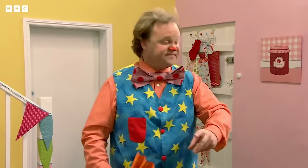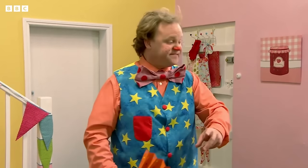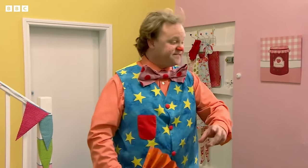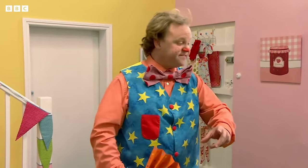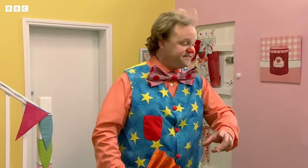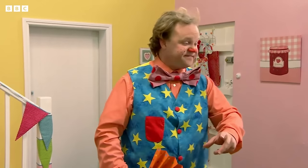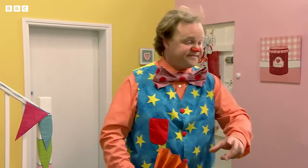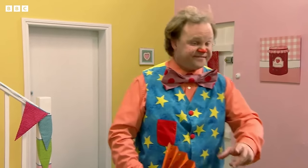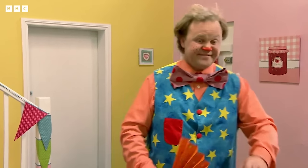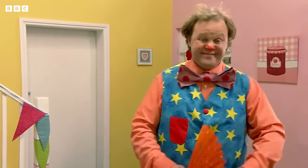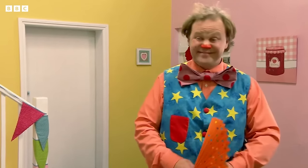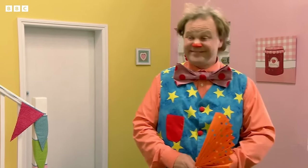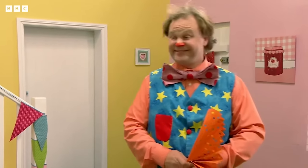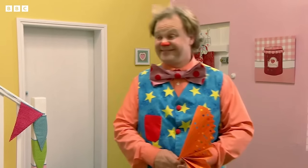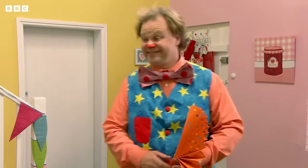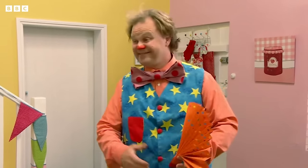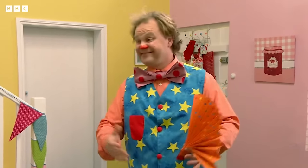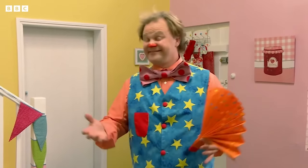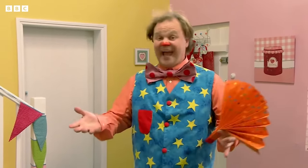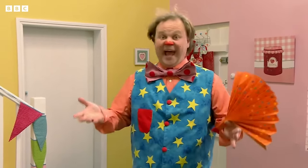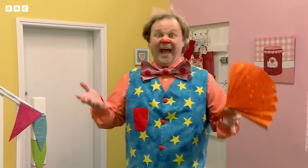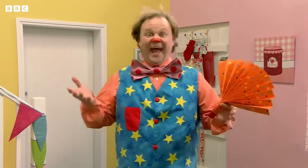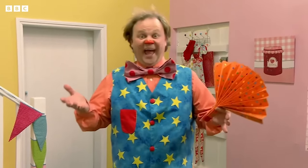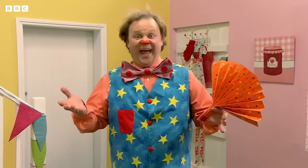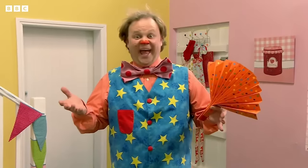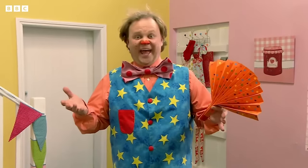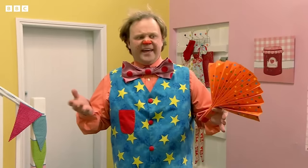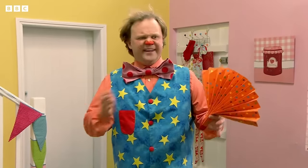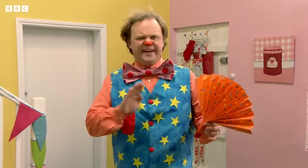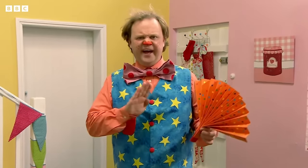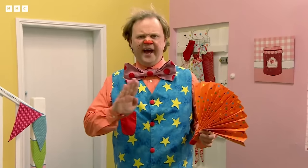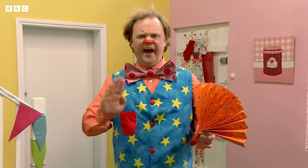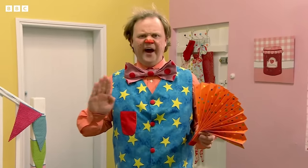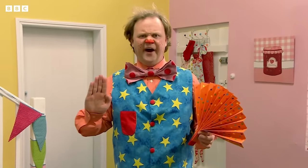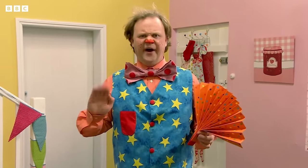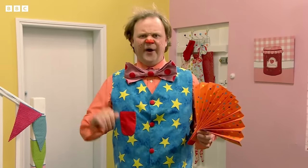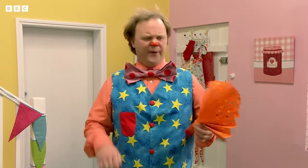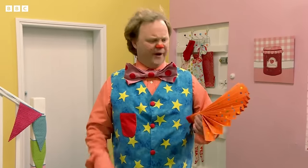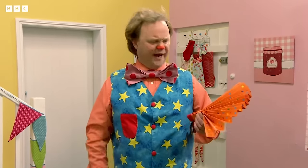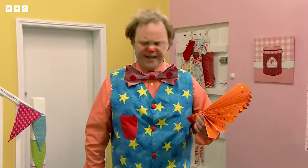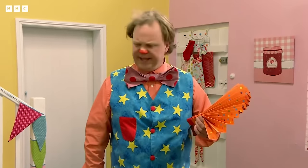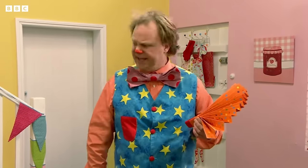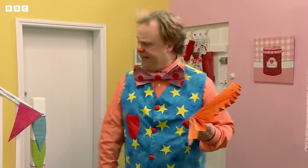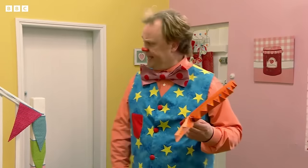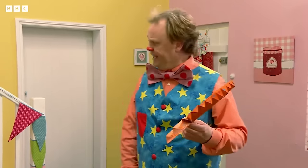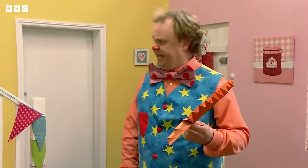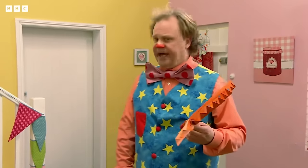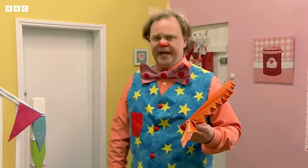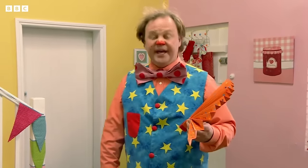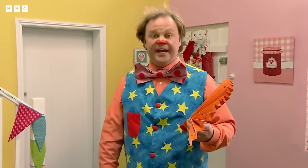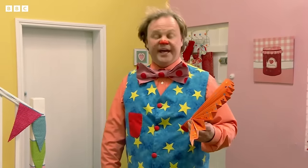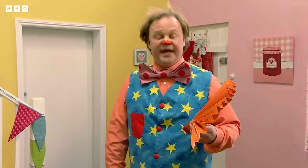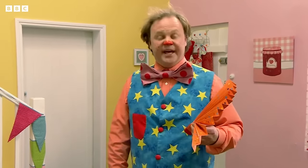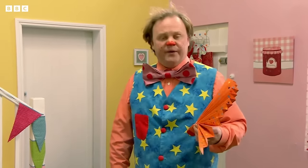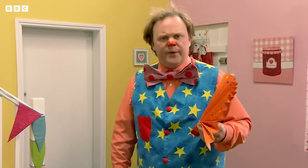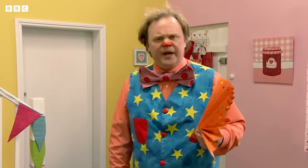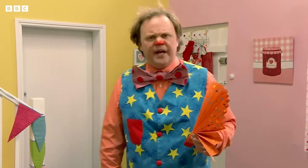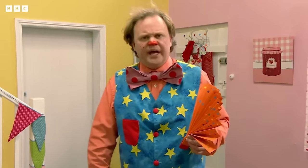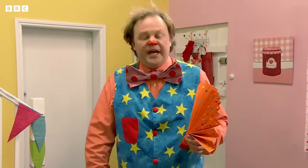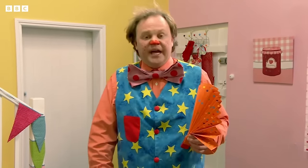There. Are you cool now? No! Oh, dear. What are you going to do,